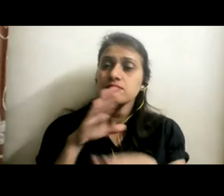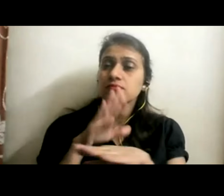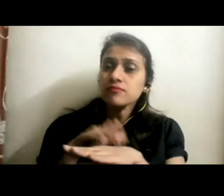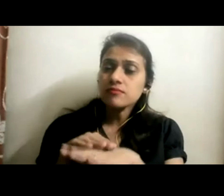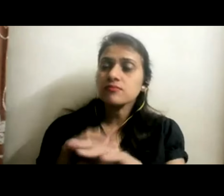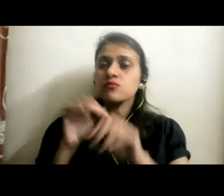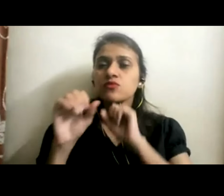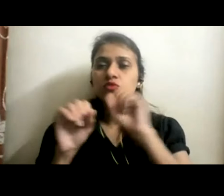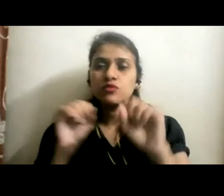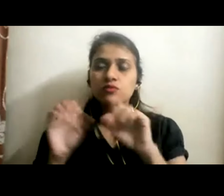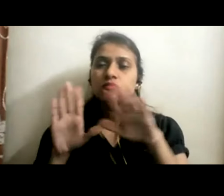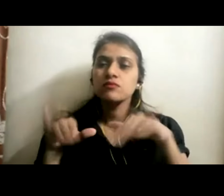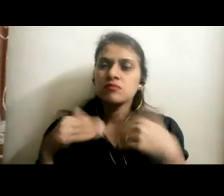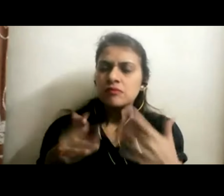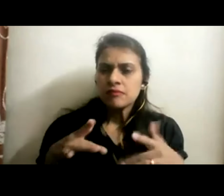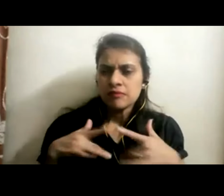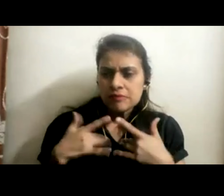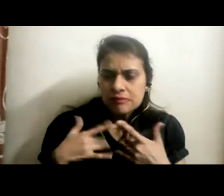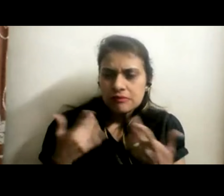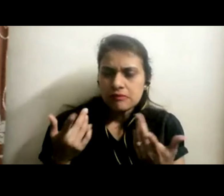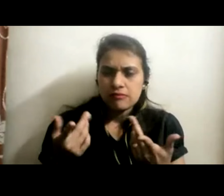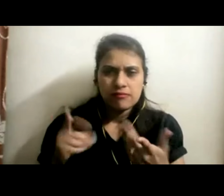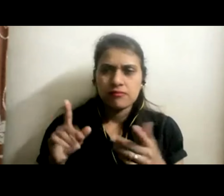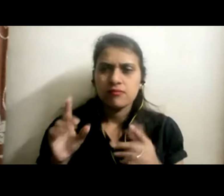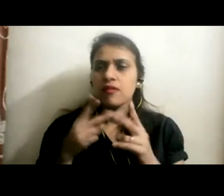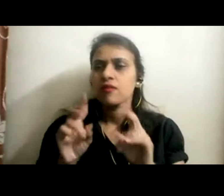they have had, how they have felt about it,